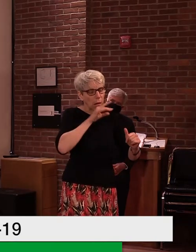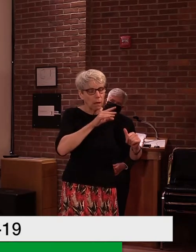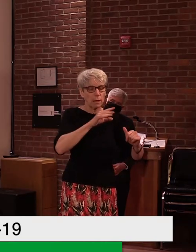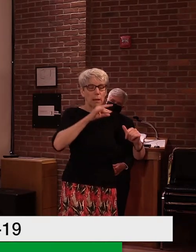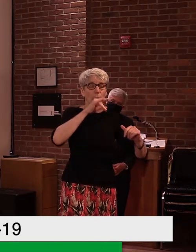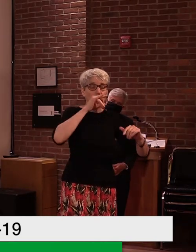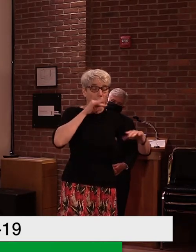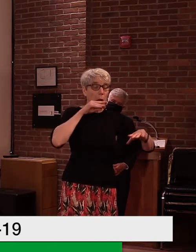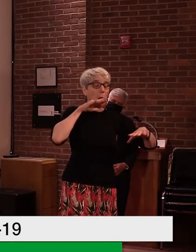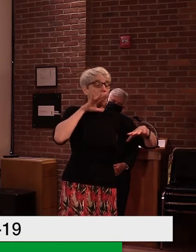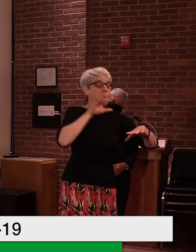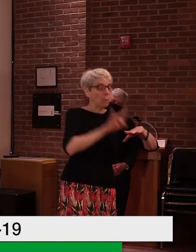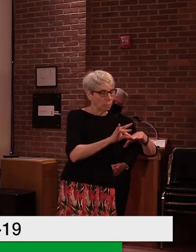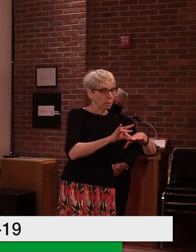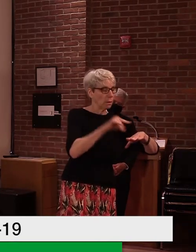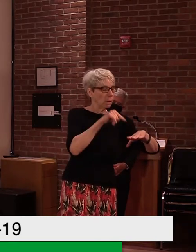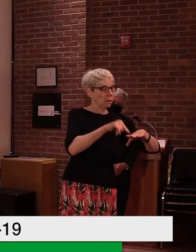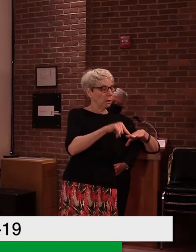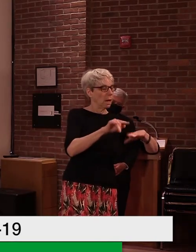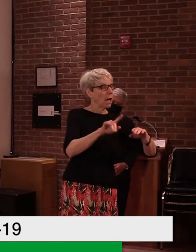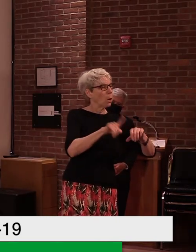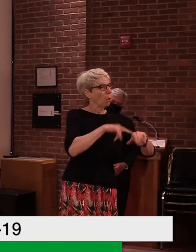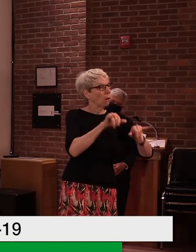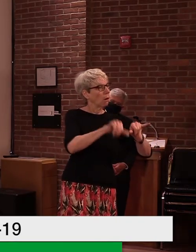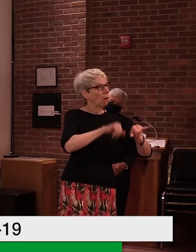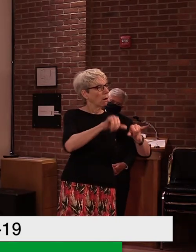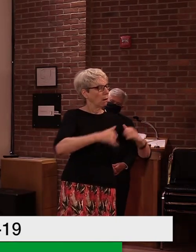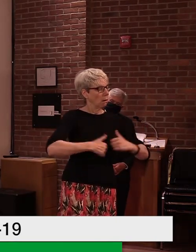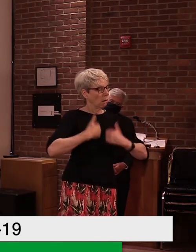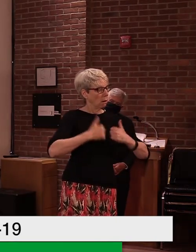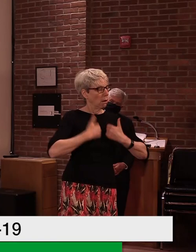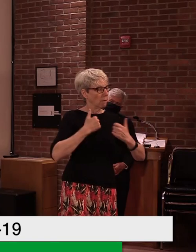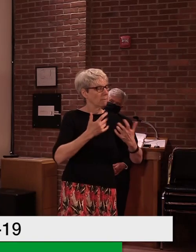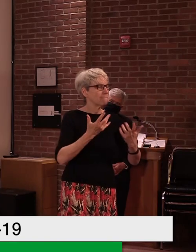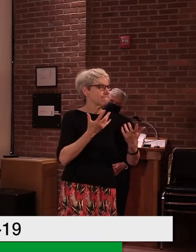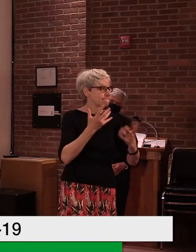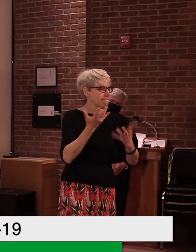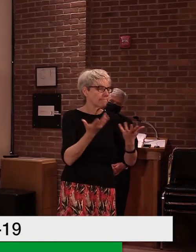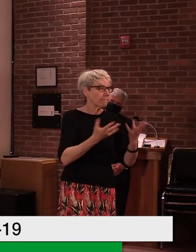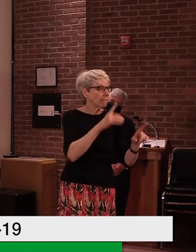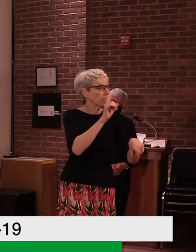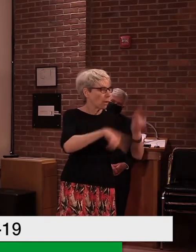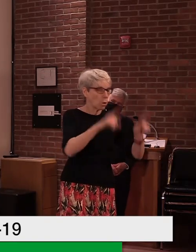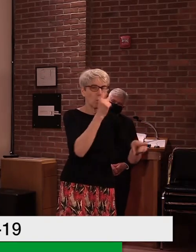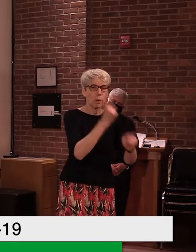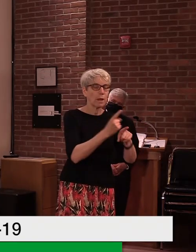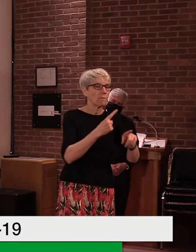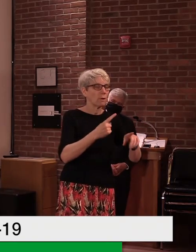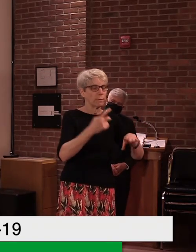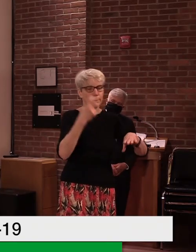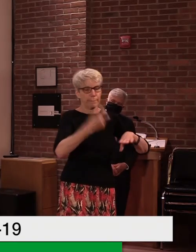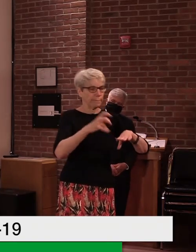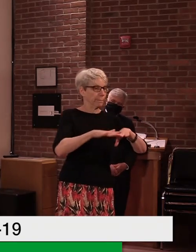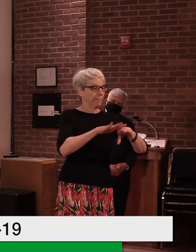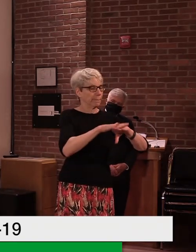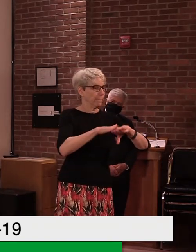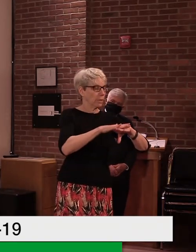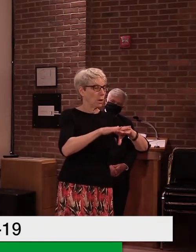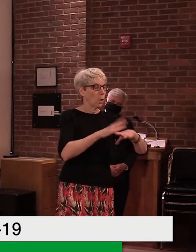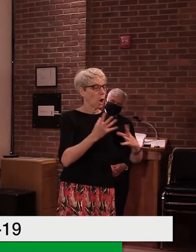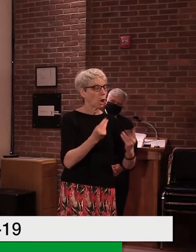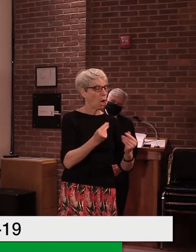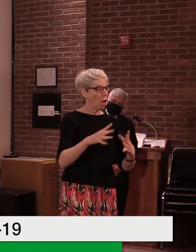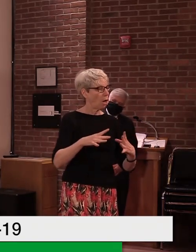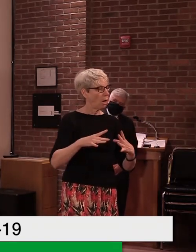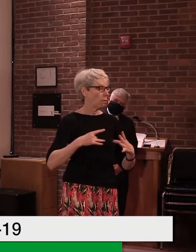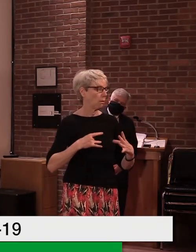And you're correct. We differentiate like a hard metallic surface from a piece of clothing